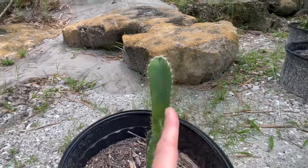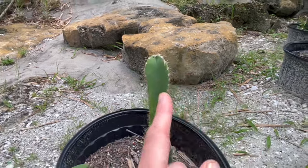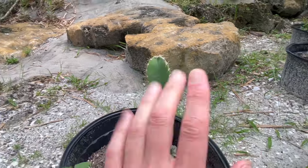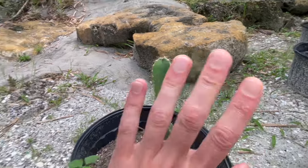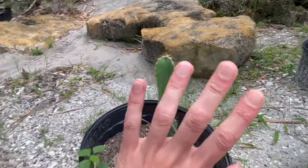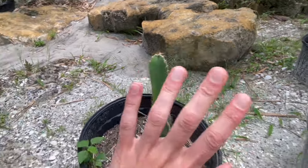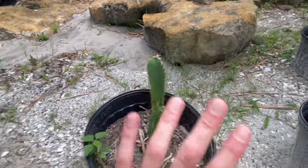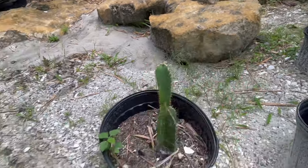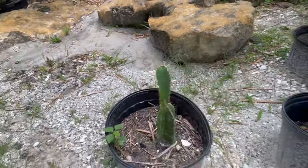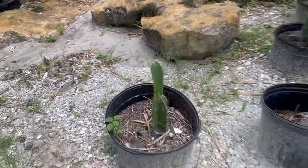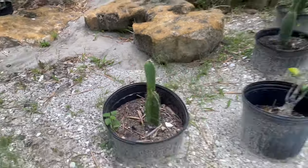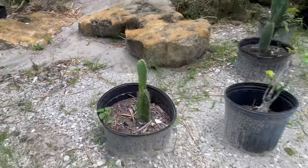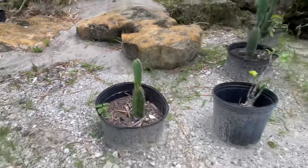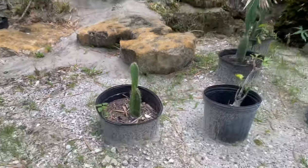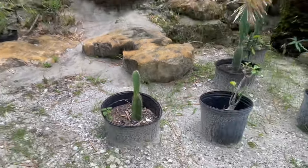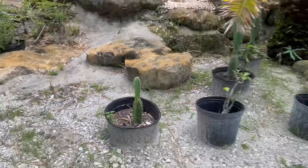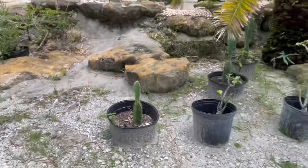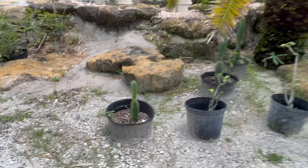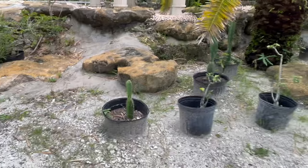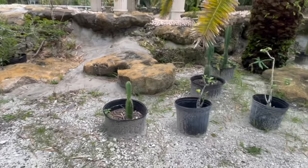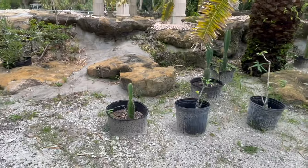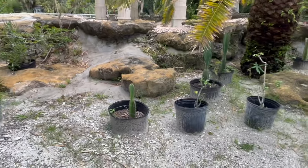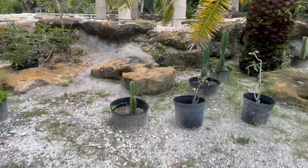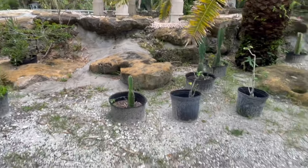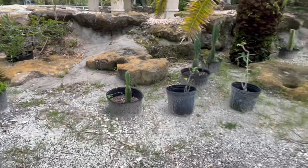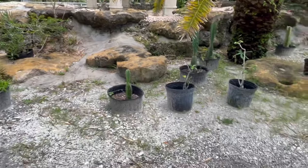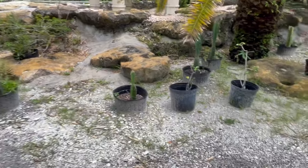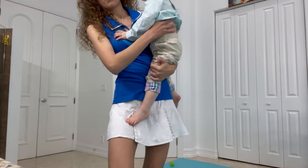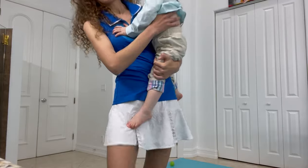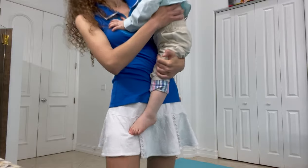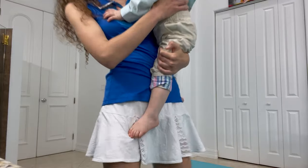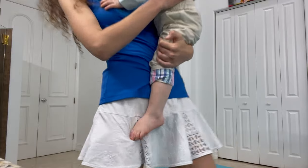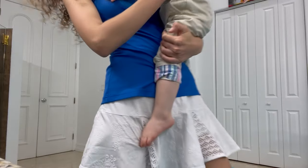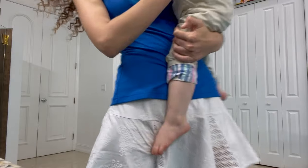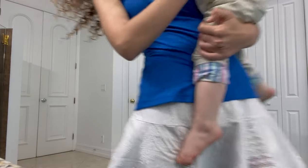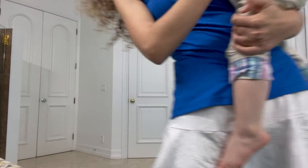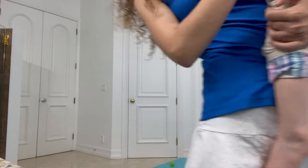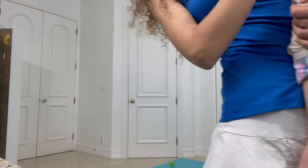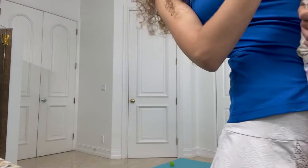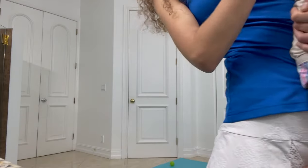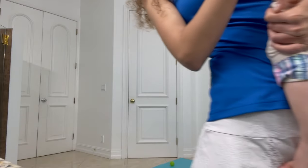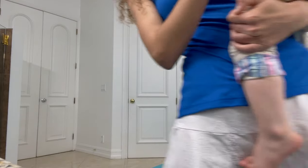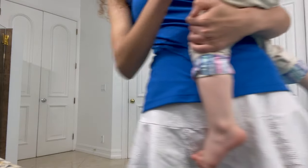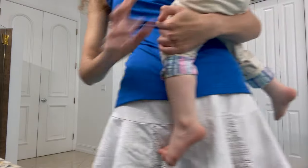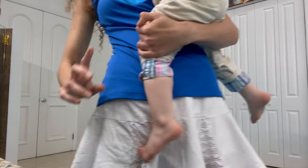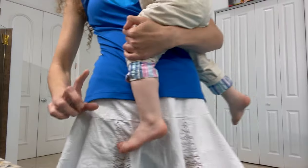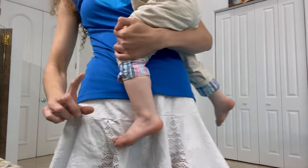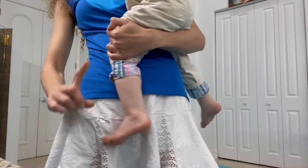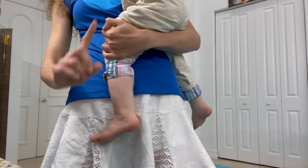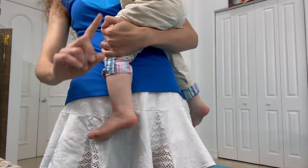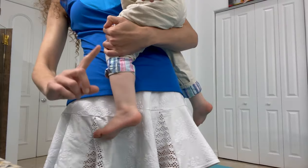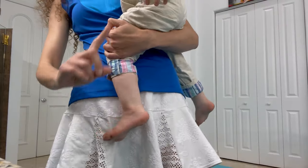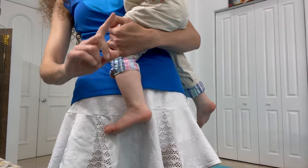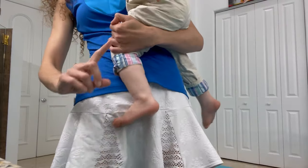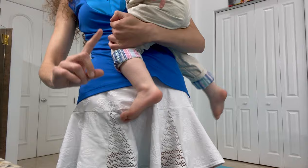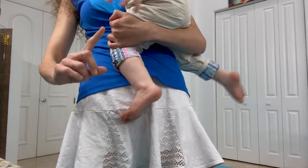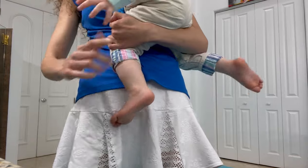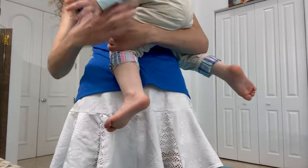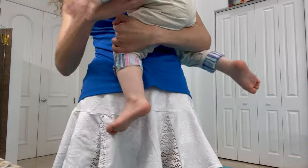bad, stay away from me, cactus, stay away. Where is the baby? Is the baby up here?